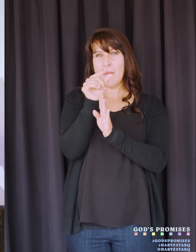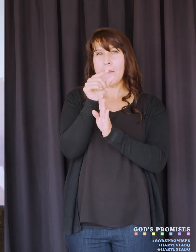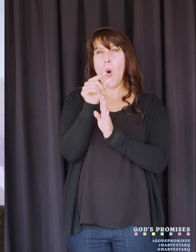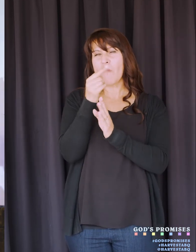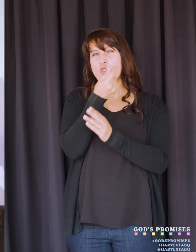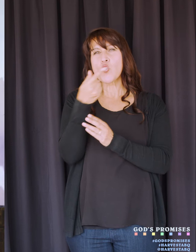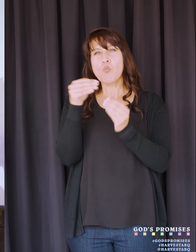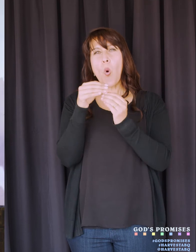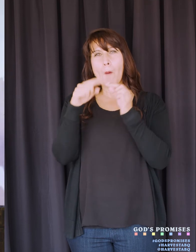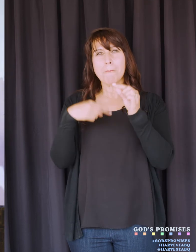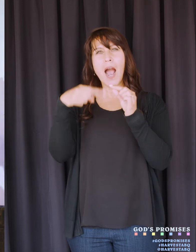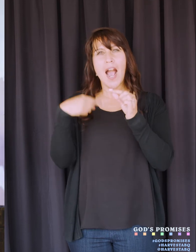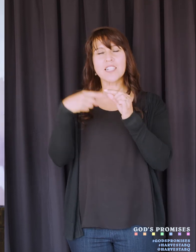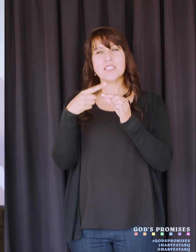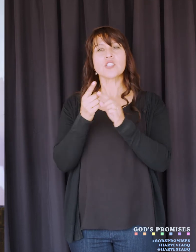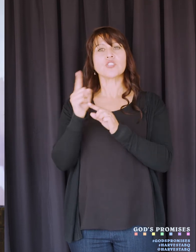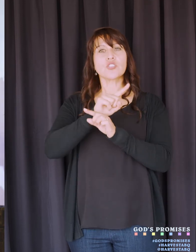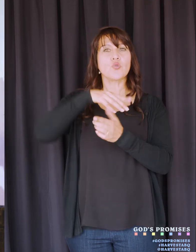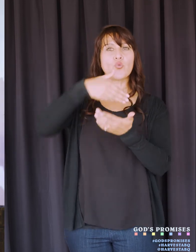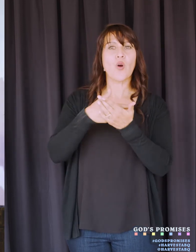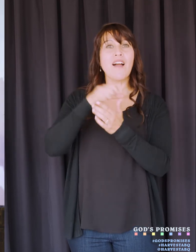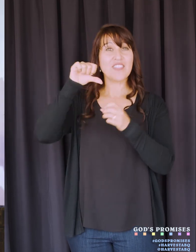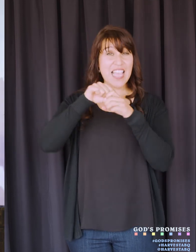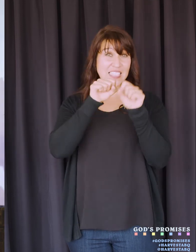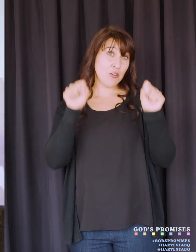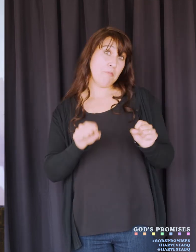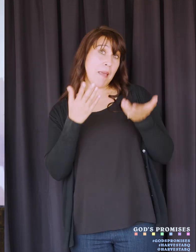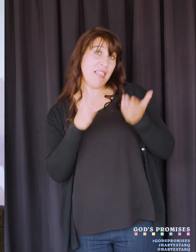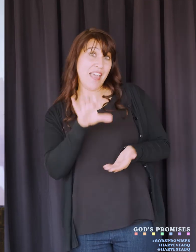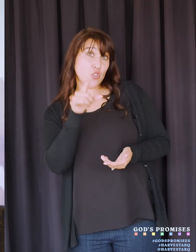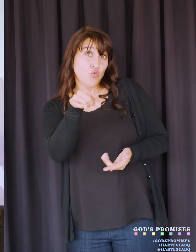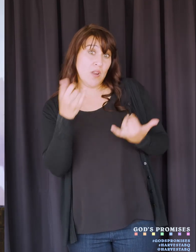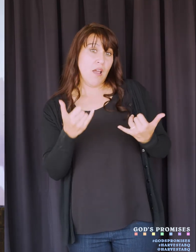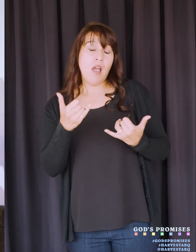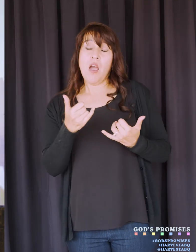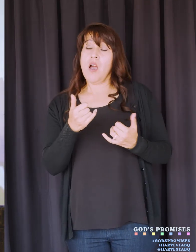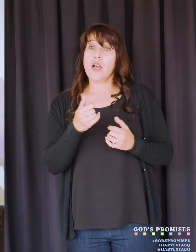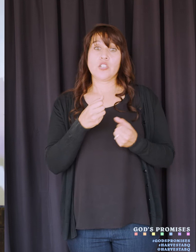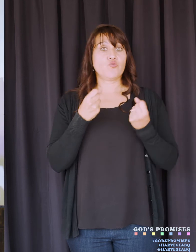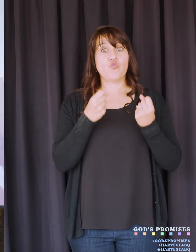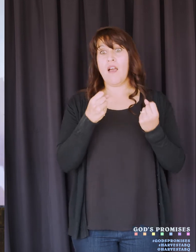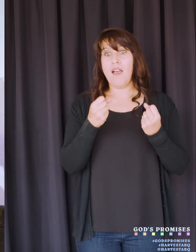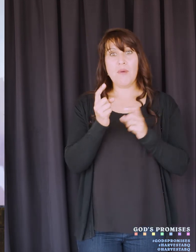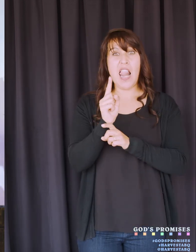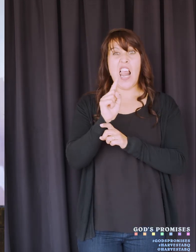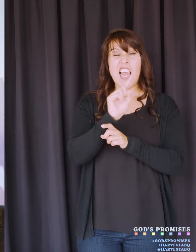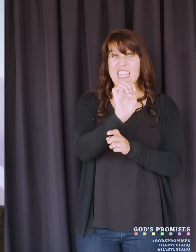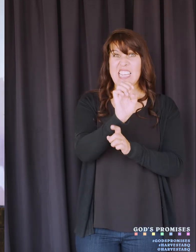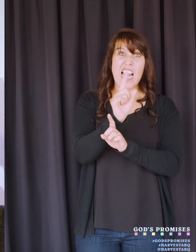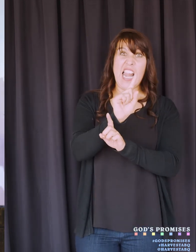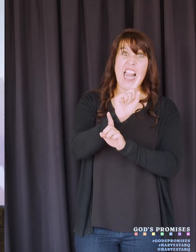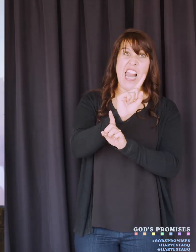couple more miles to make it to the gas station. That may be where you are today. You are running on fumes. Maybe you're coasting and